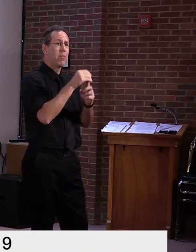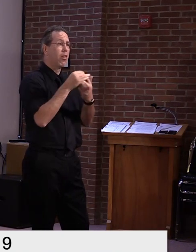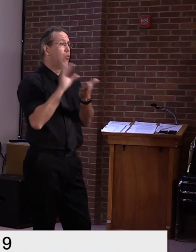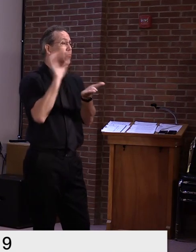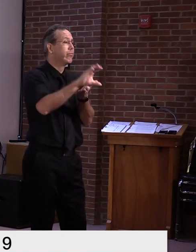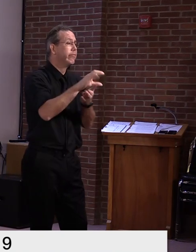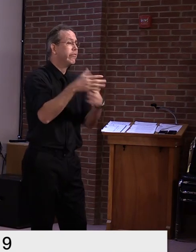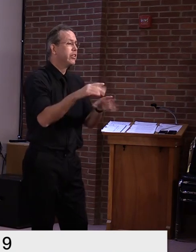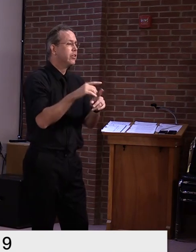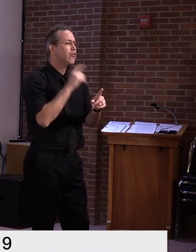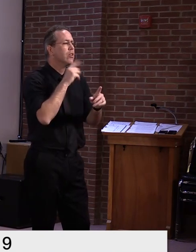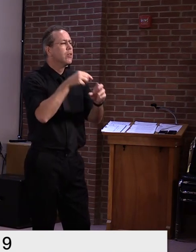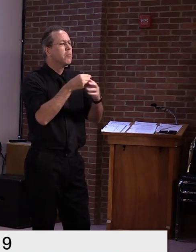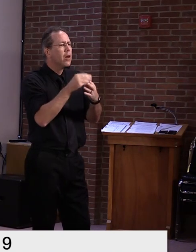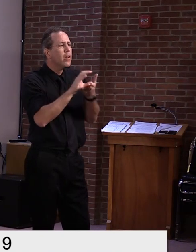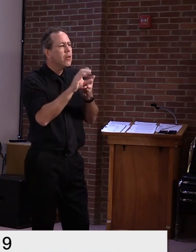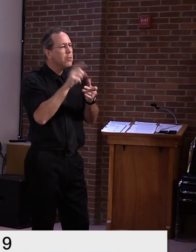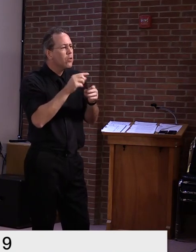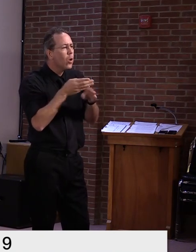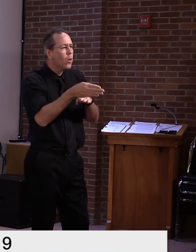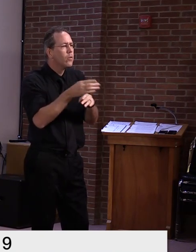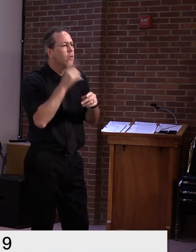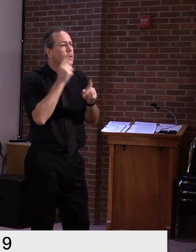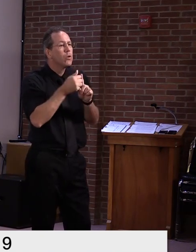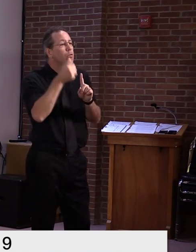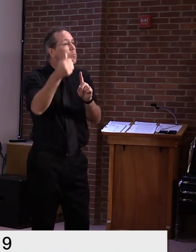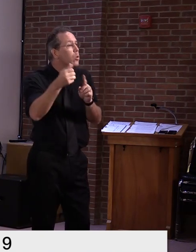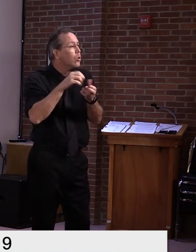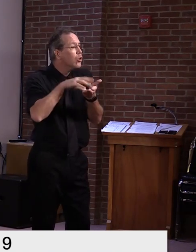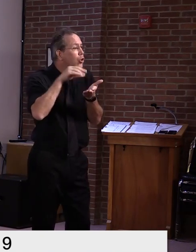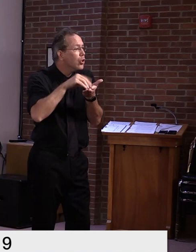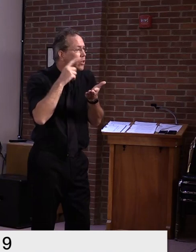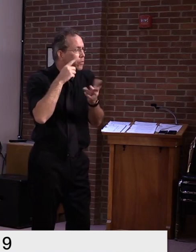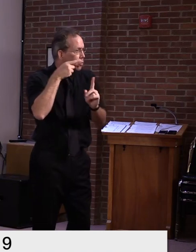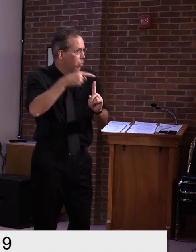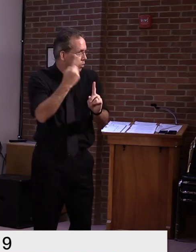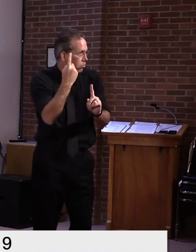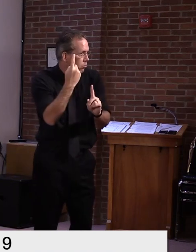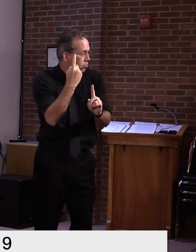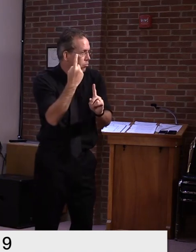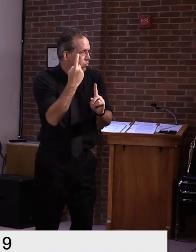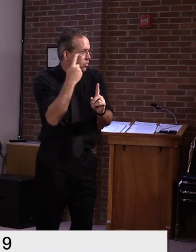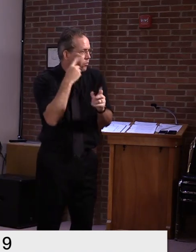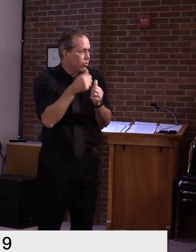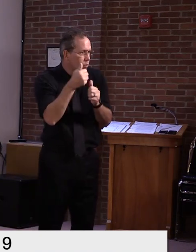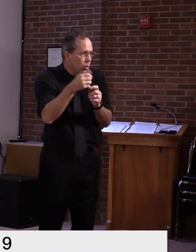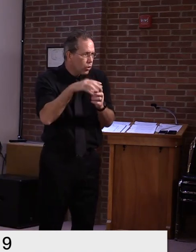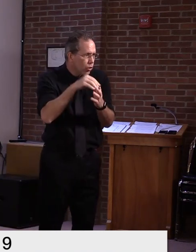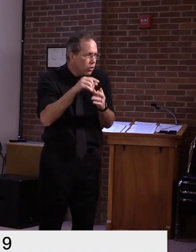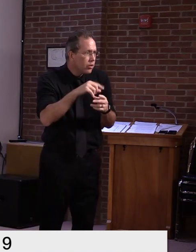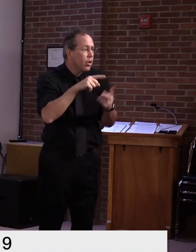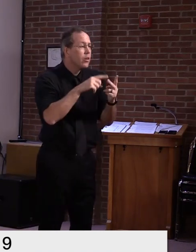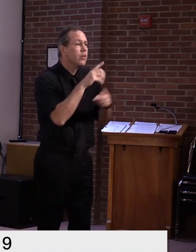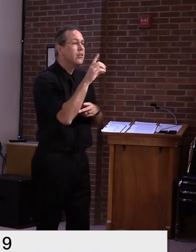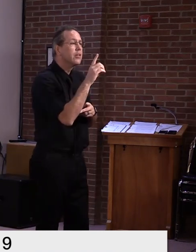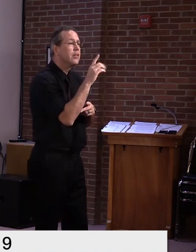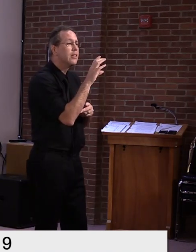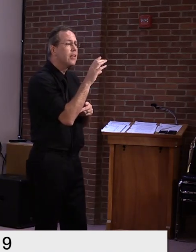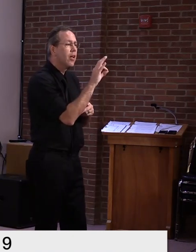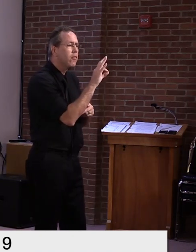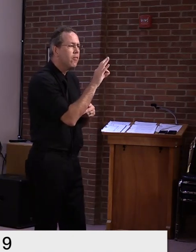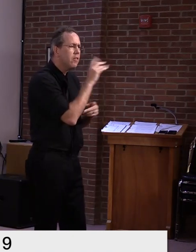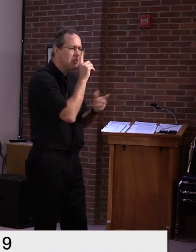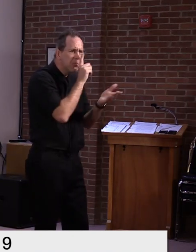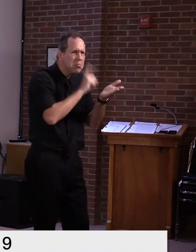days. And great care right now by DCF is being taken to ensure that the potential hub sites can set up in